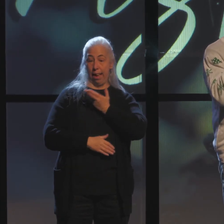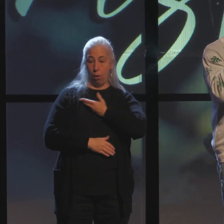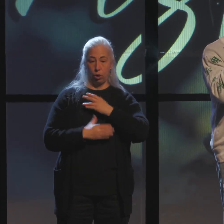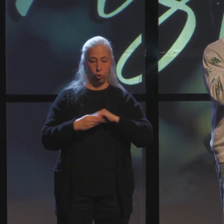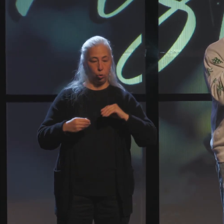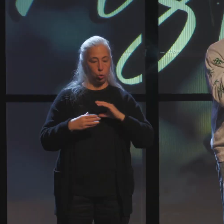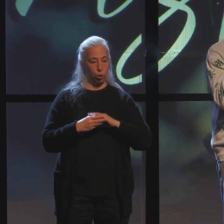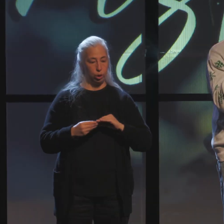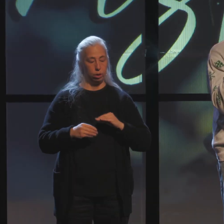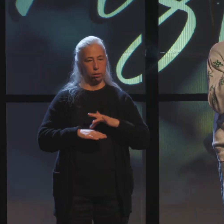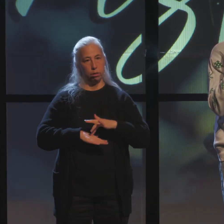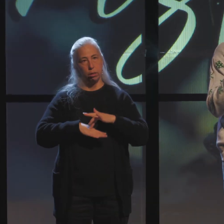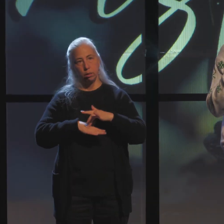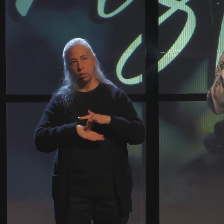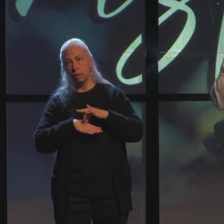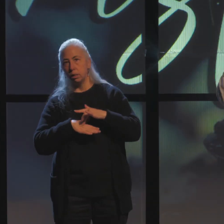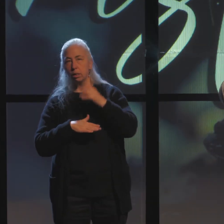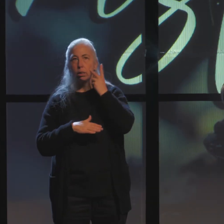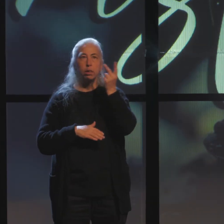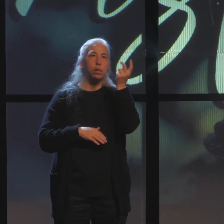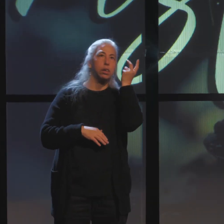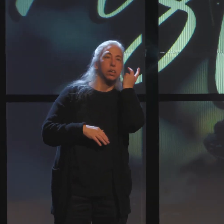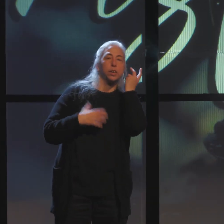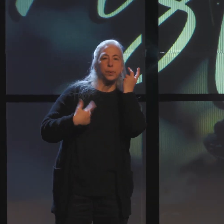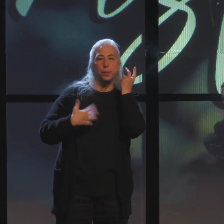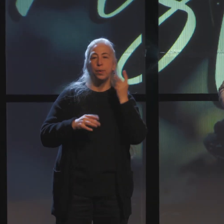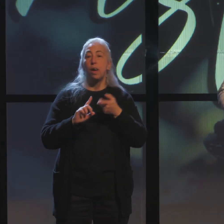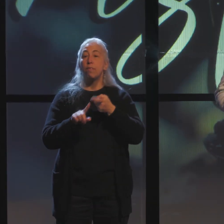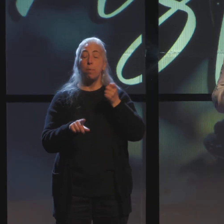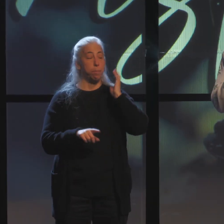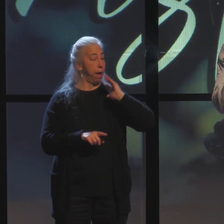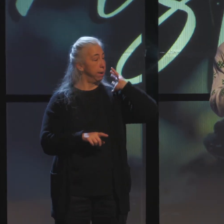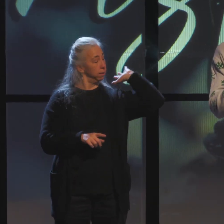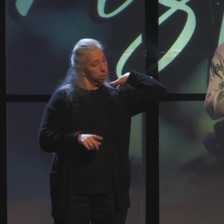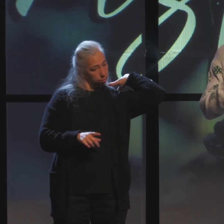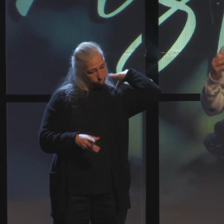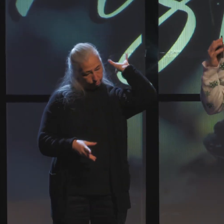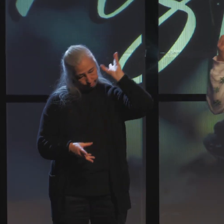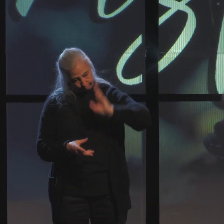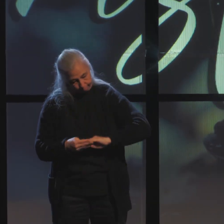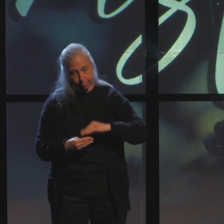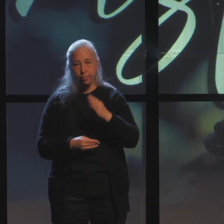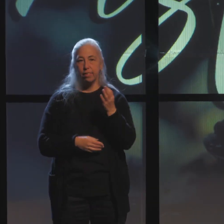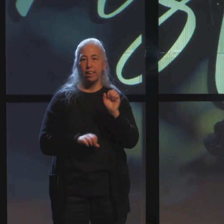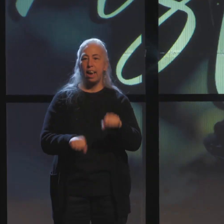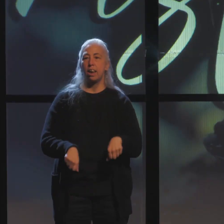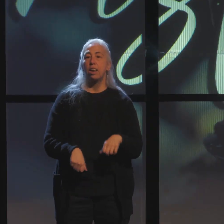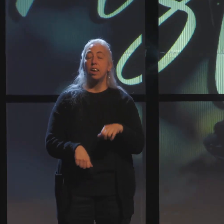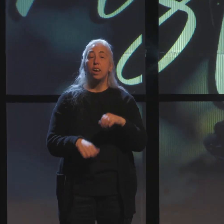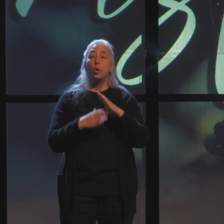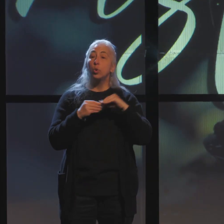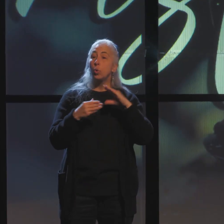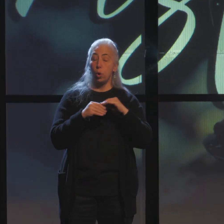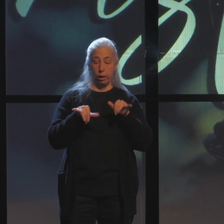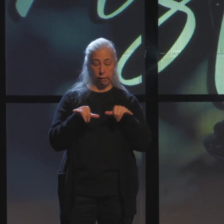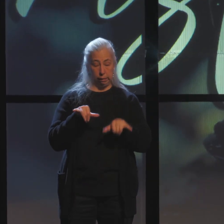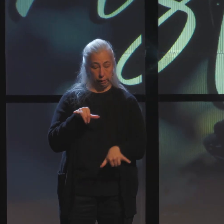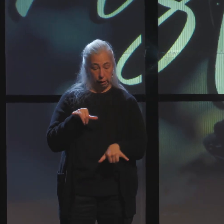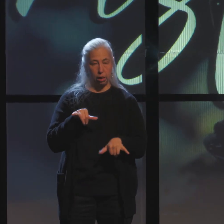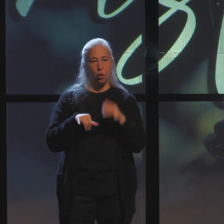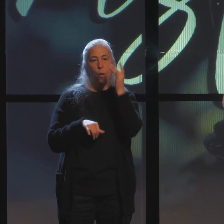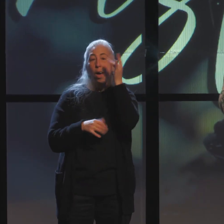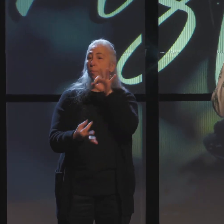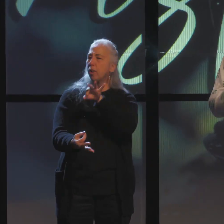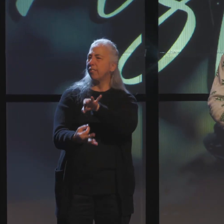us. Like you can draw on your own memories and those things from your past. And they stay with us not because they're perfect. How many of you know